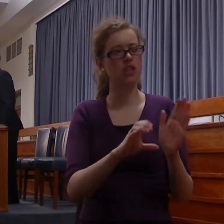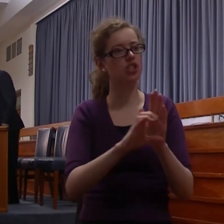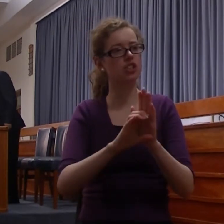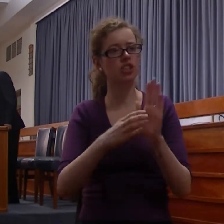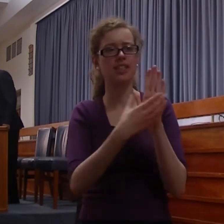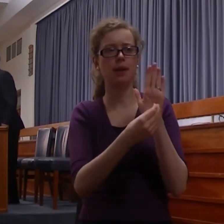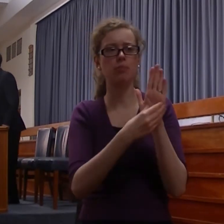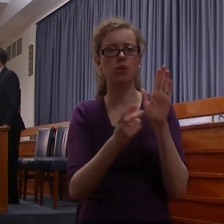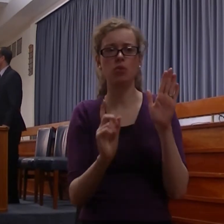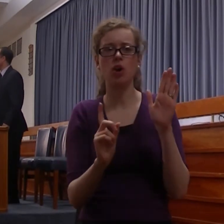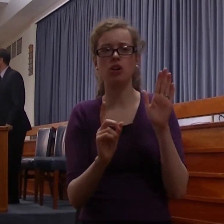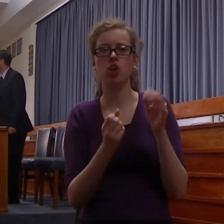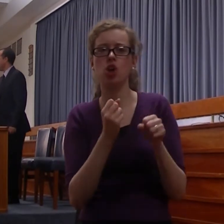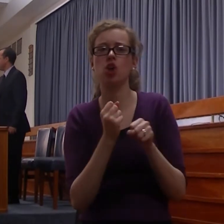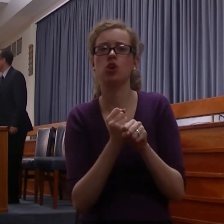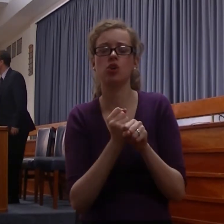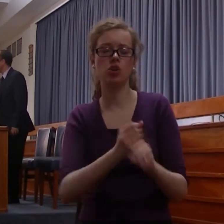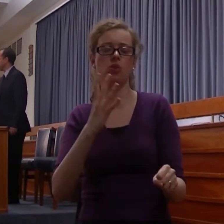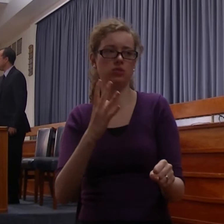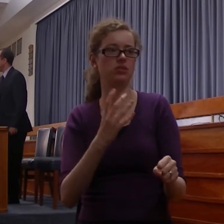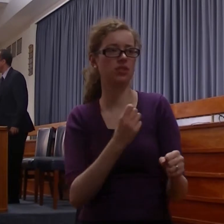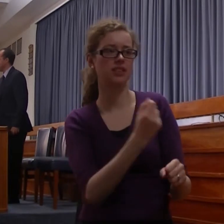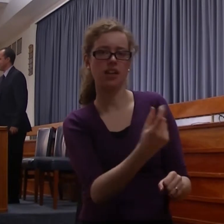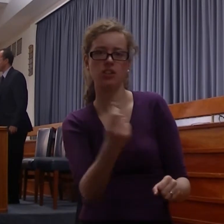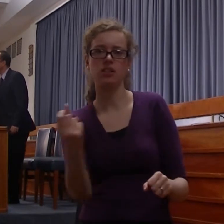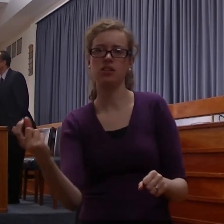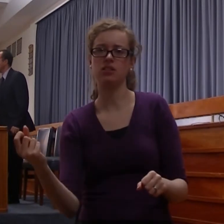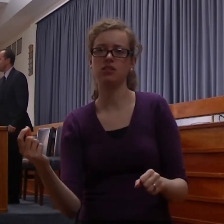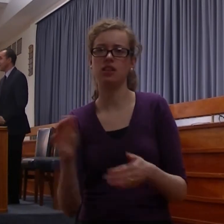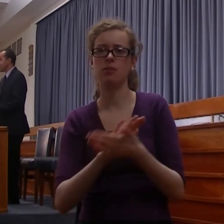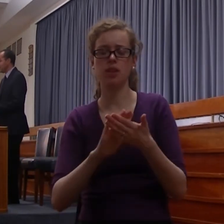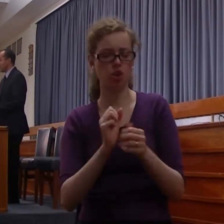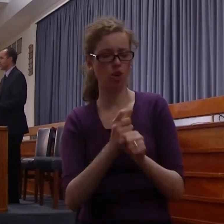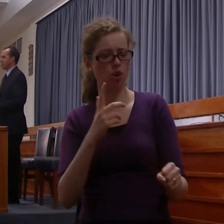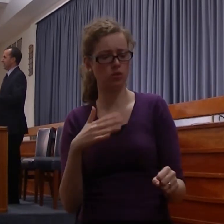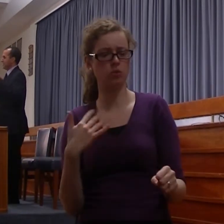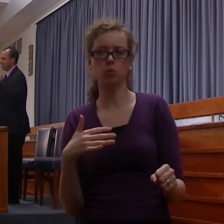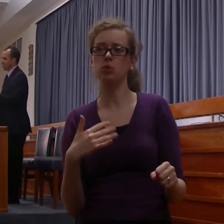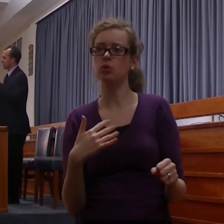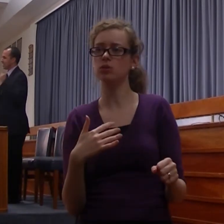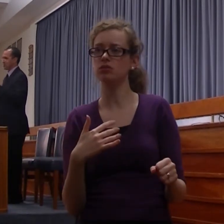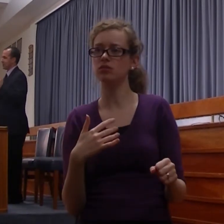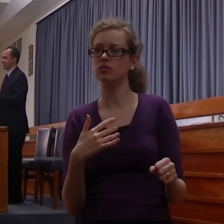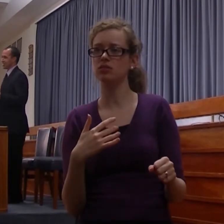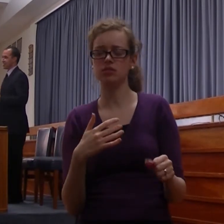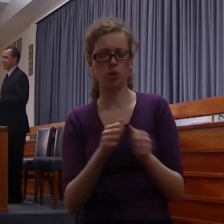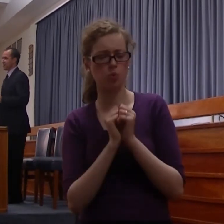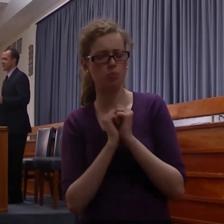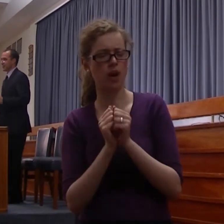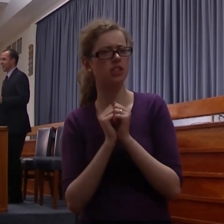the description given to us about the candlestick? They are golden. They are golden candlesticks, the